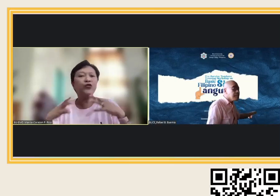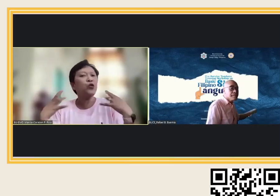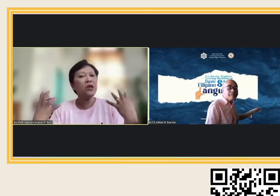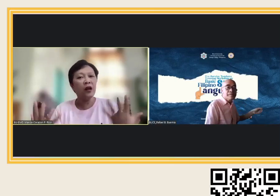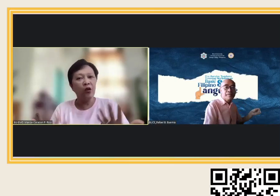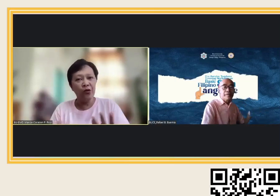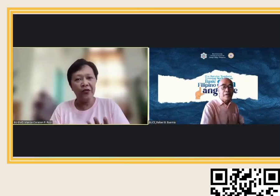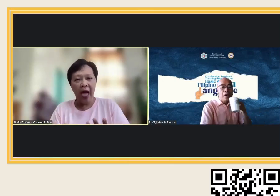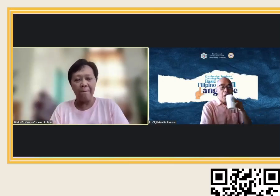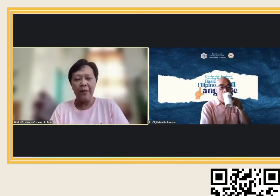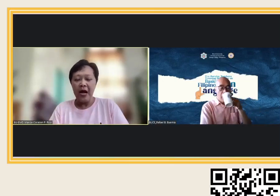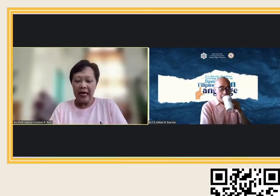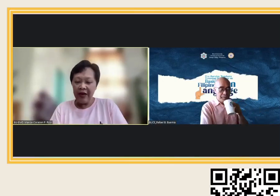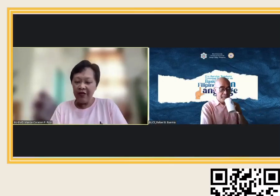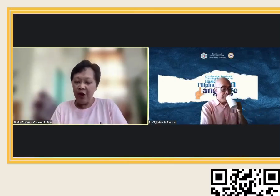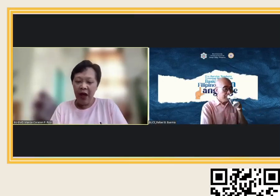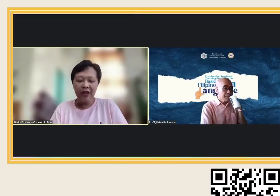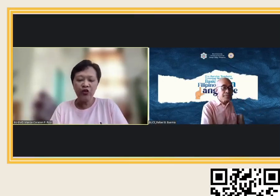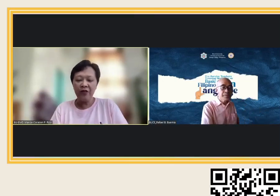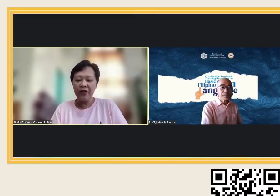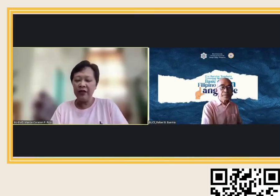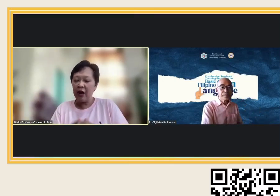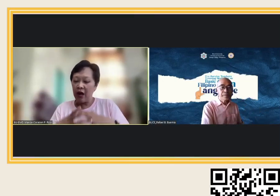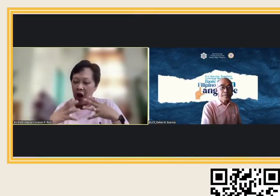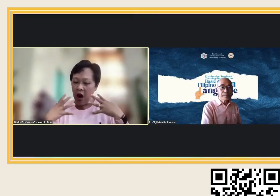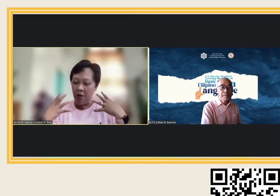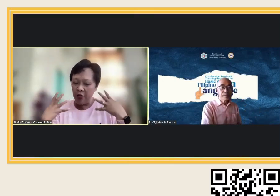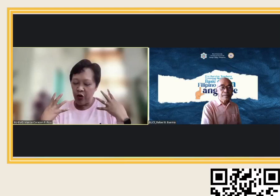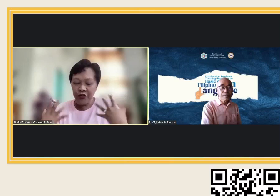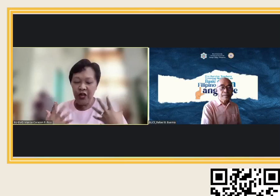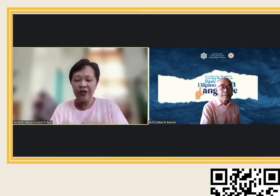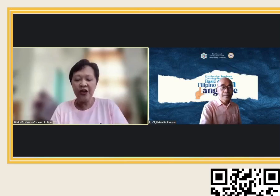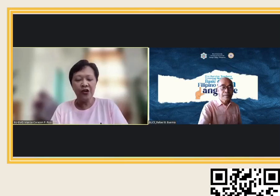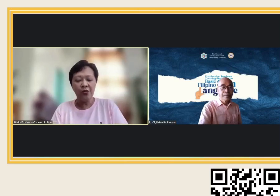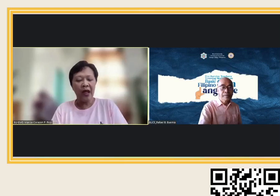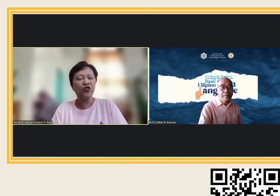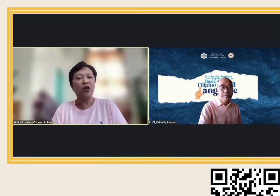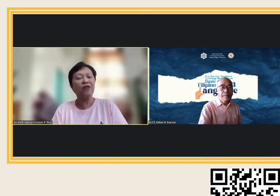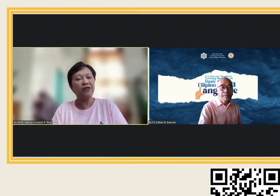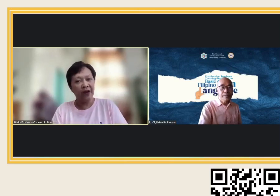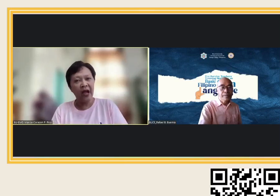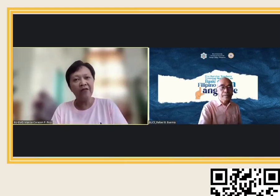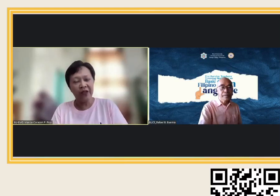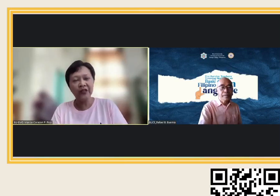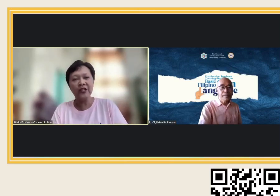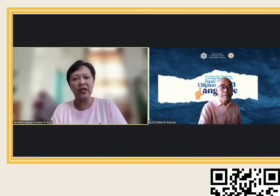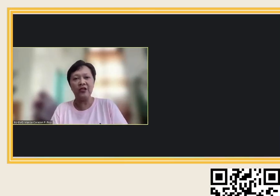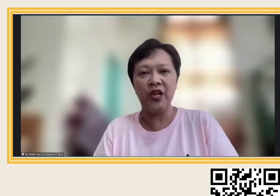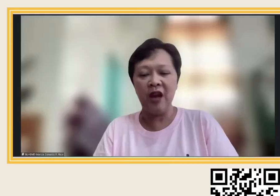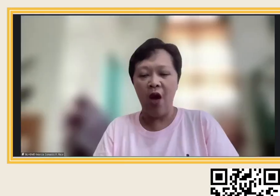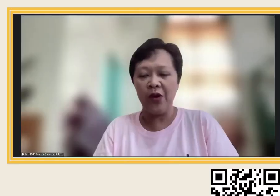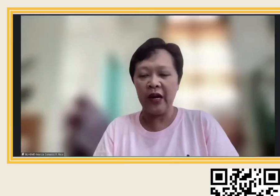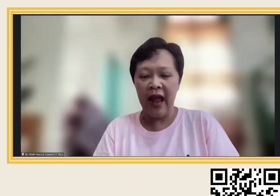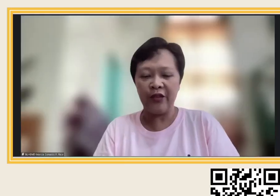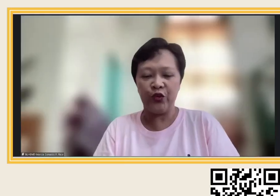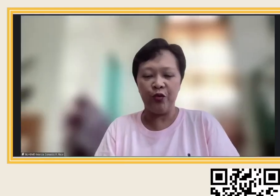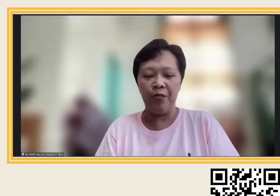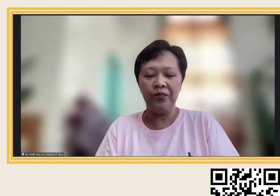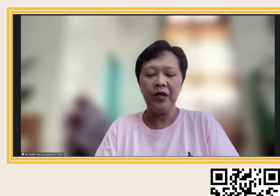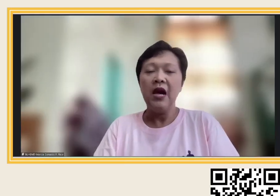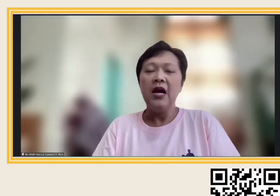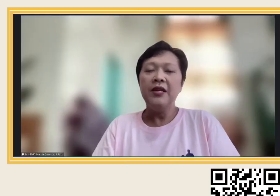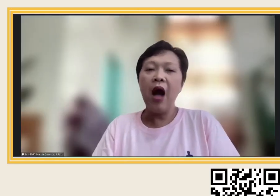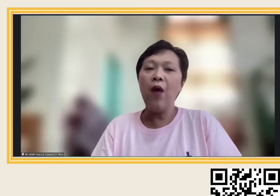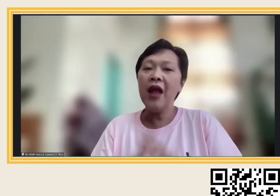We need to include them in the range of the consider the range of diversities in our